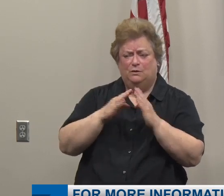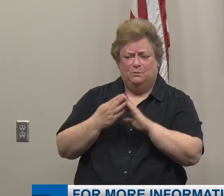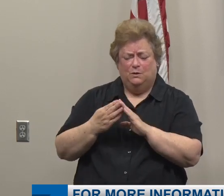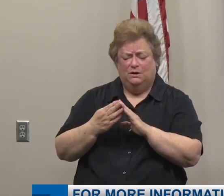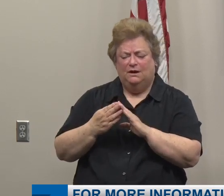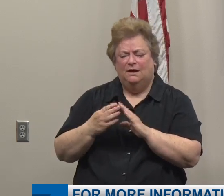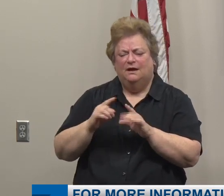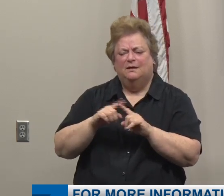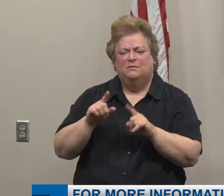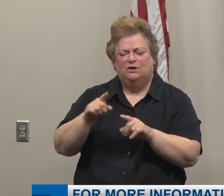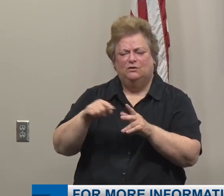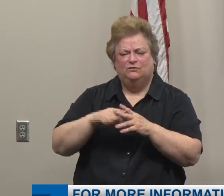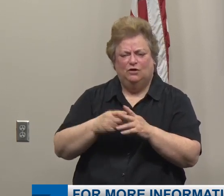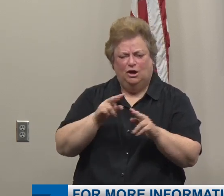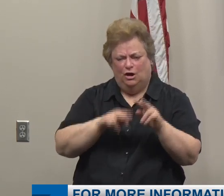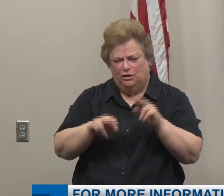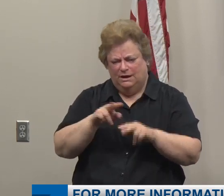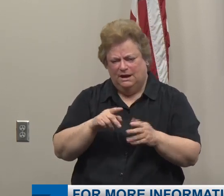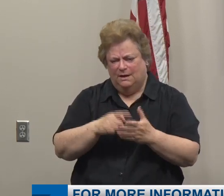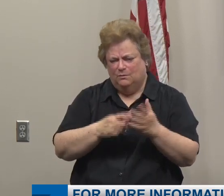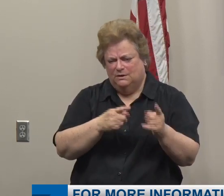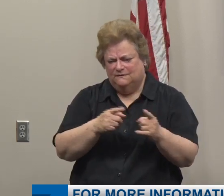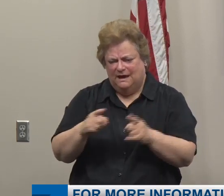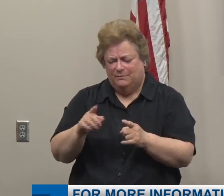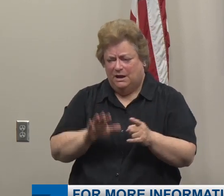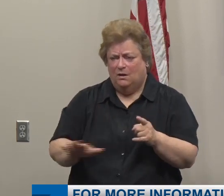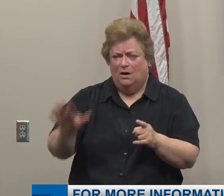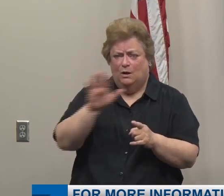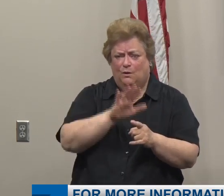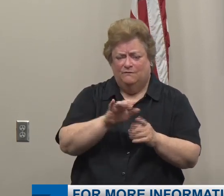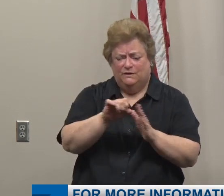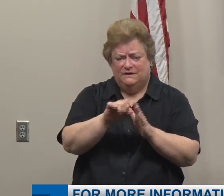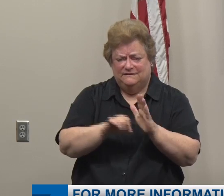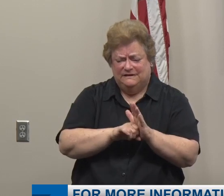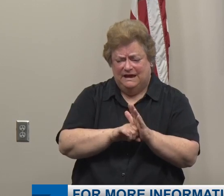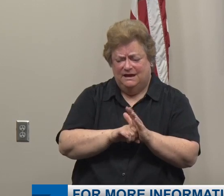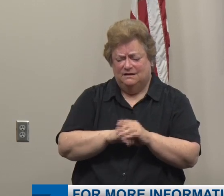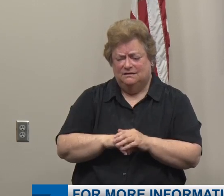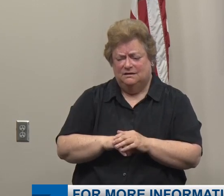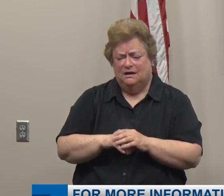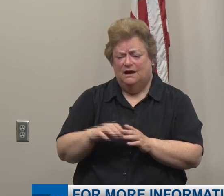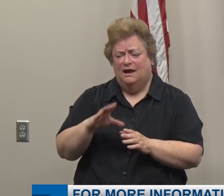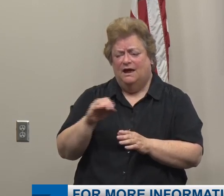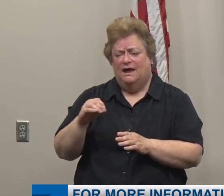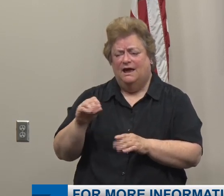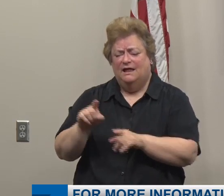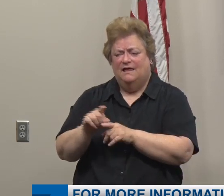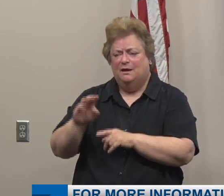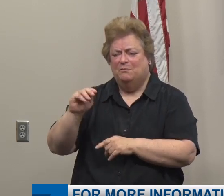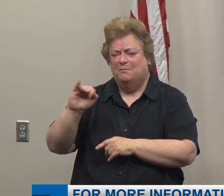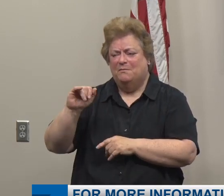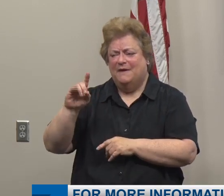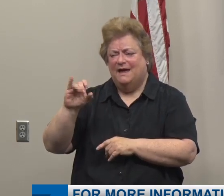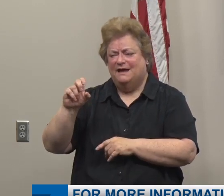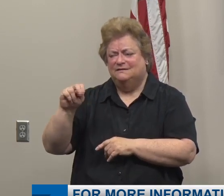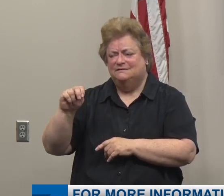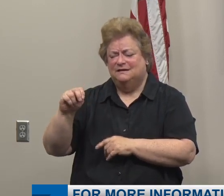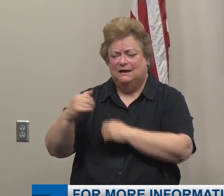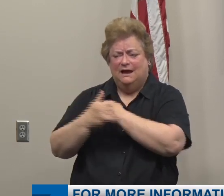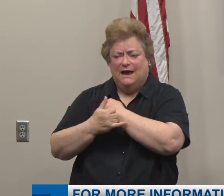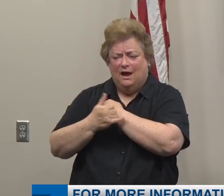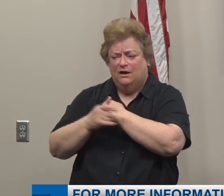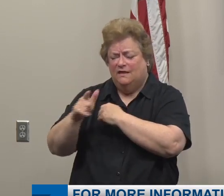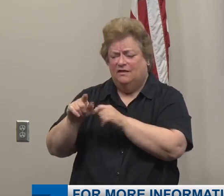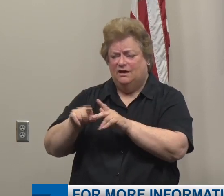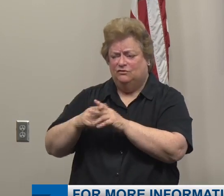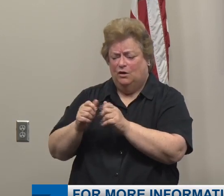as you start looking at what's happening across the state in some areas like Madison County where they started out